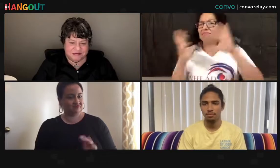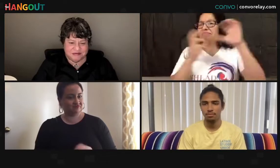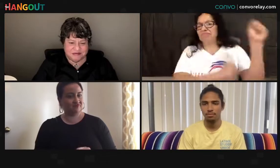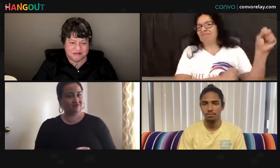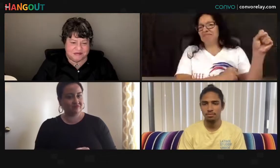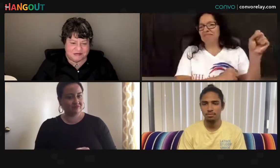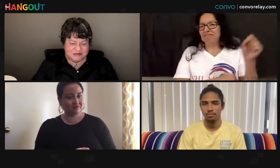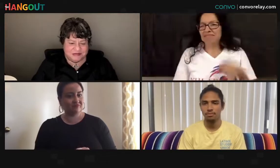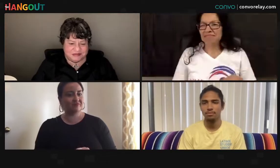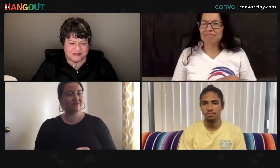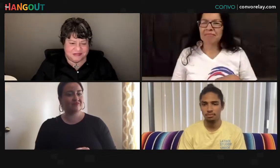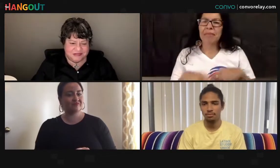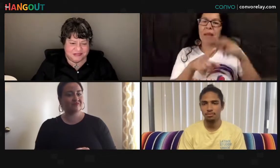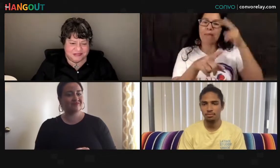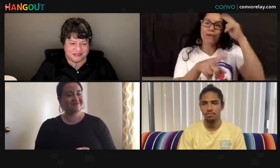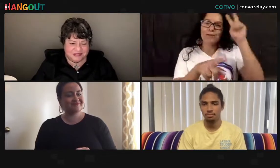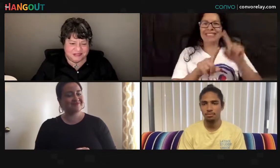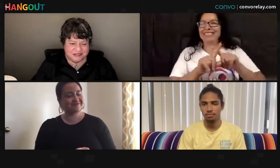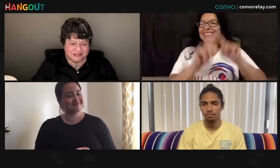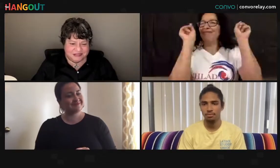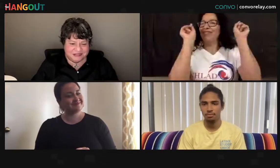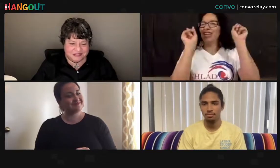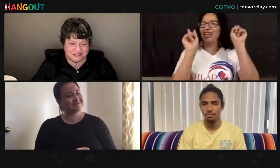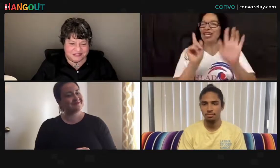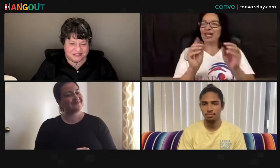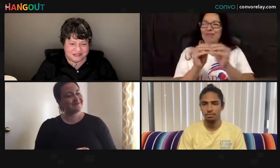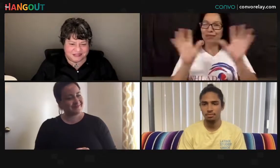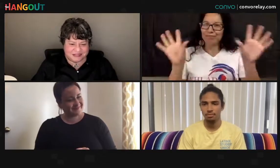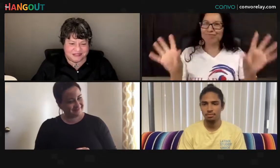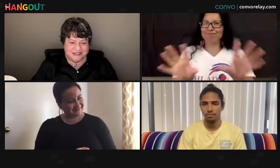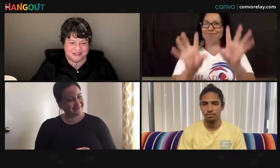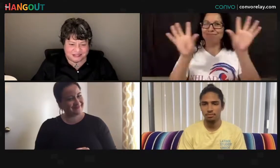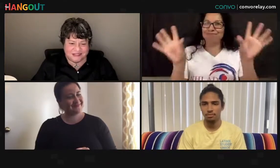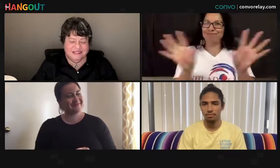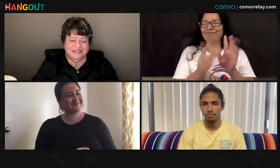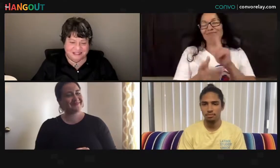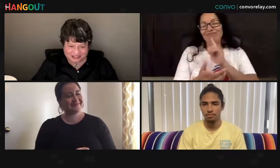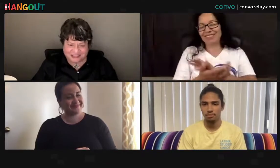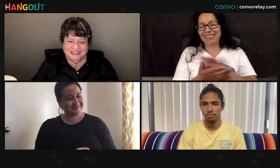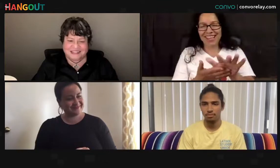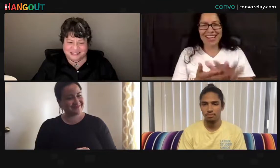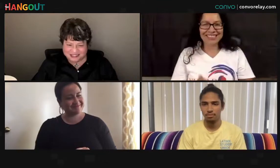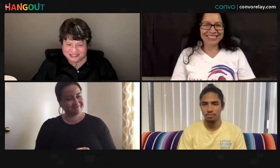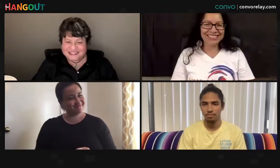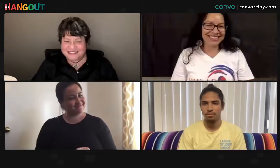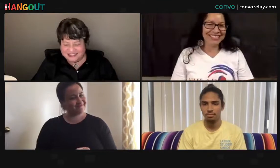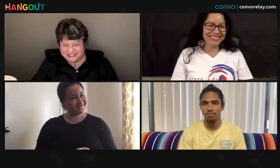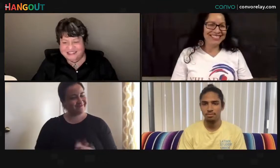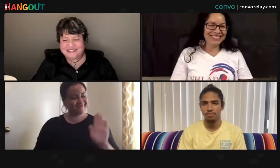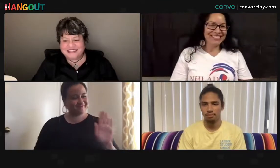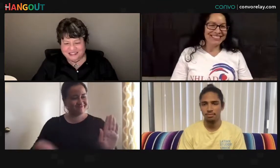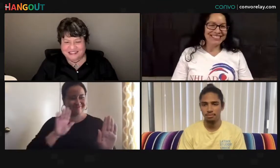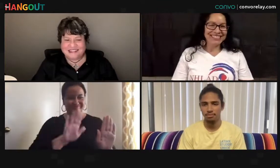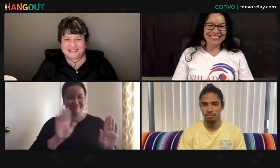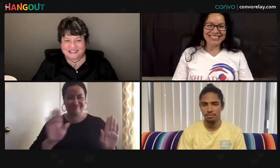two. Paid our respects, and then we left. In Mexico culture, though, it's a little bit different, and it's really nice, I have to